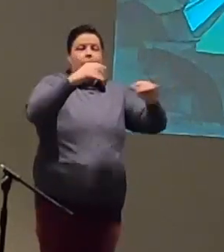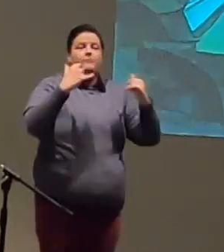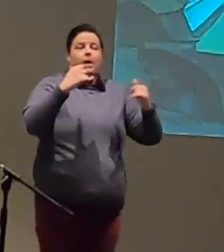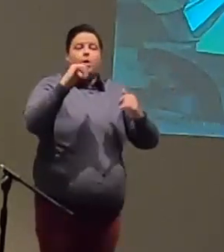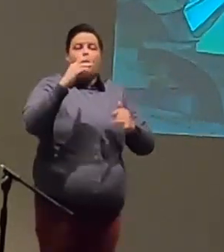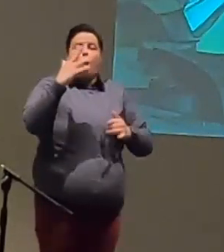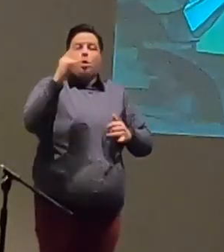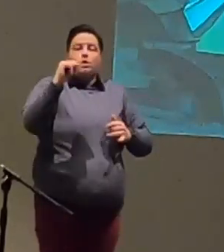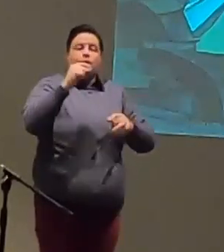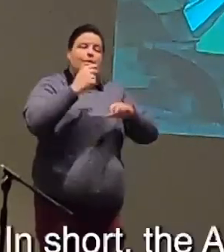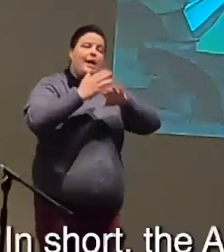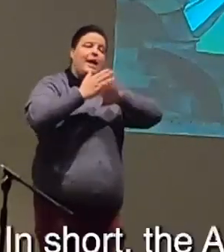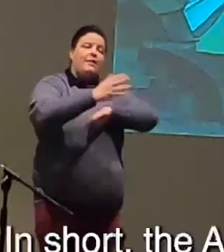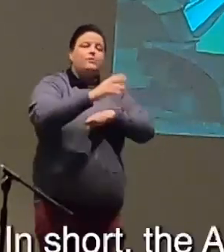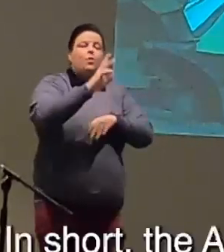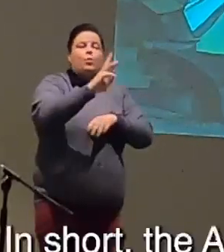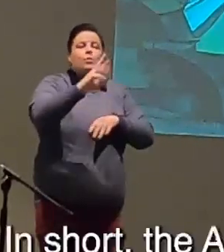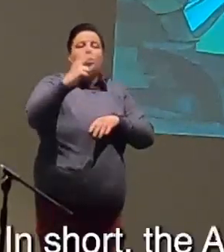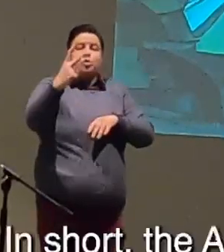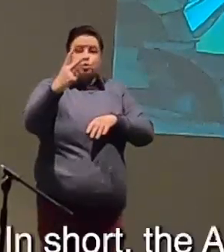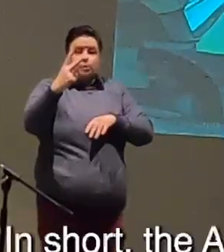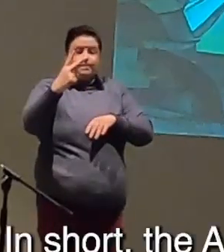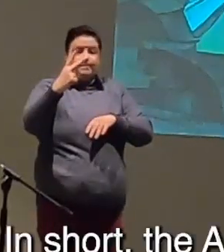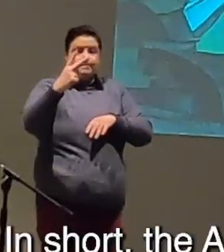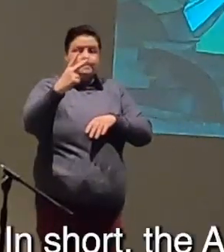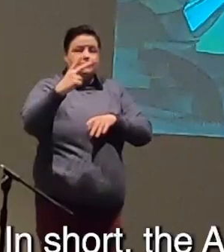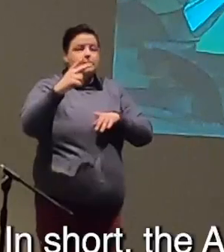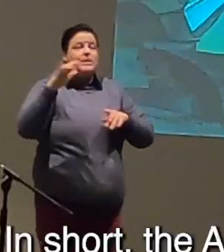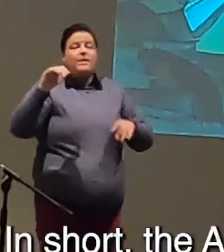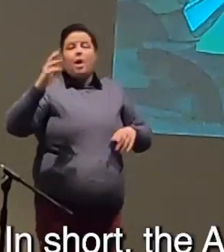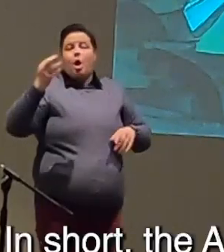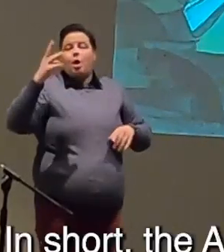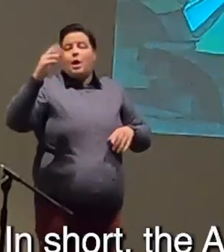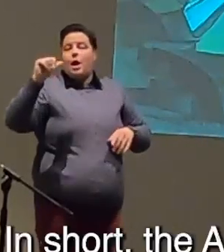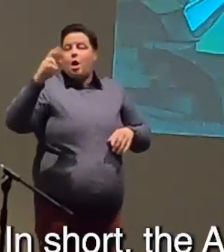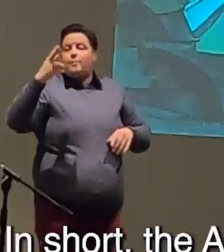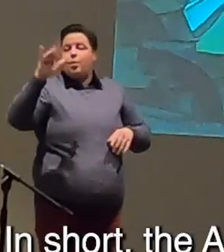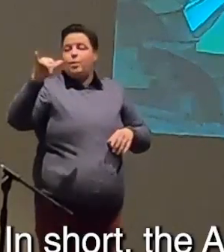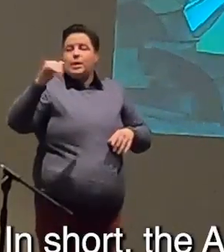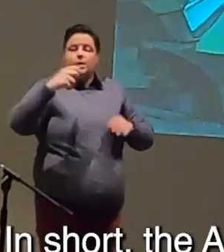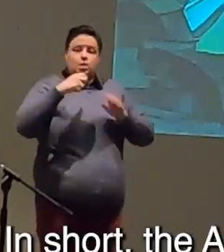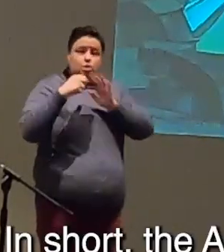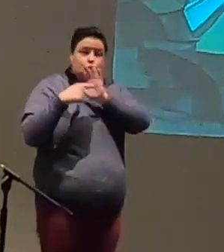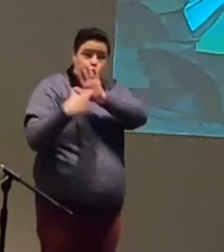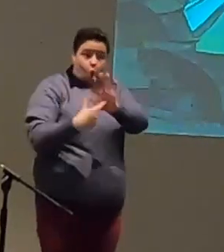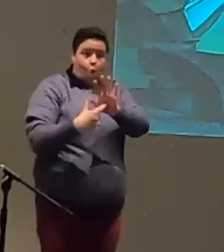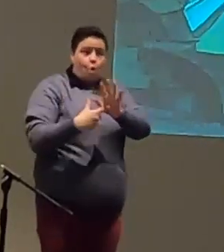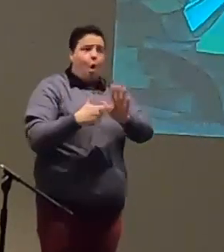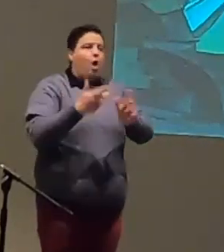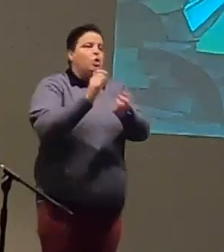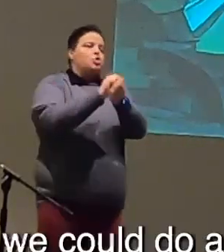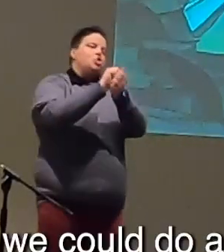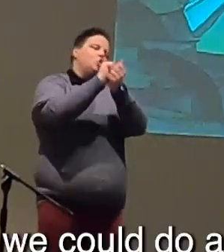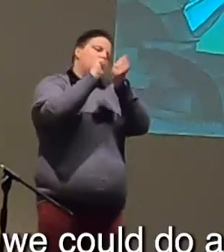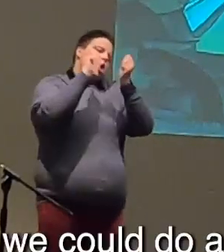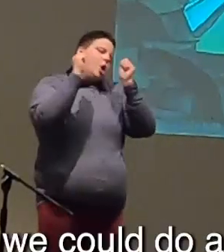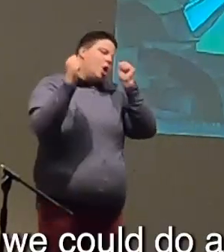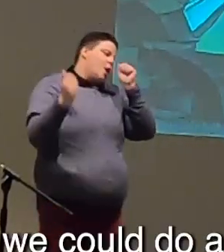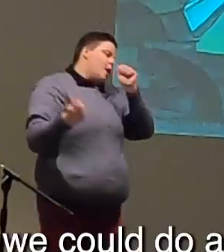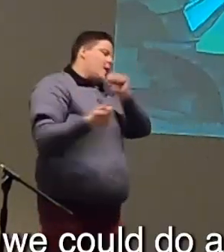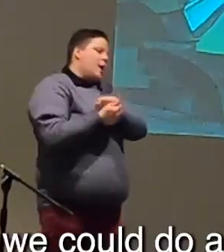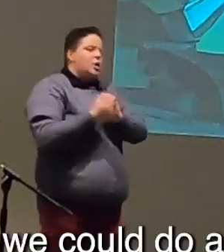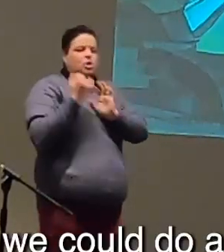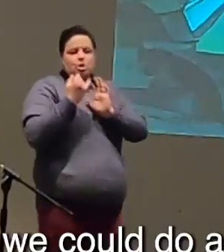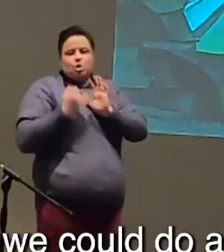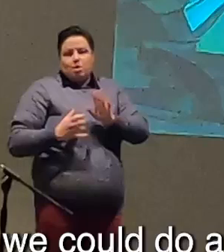II. And in short, the Armory Show was transformational for the American art world, which we could do